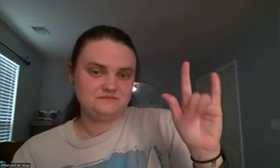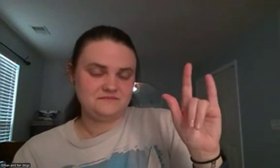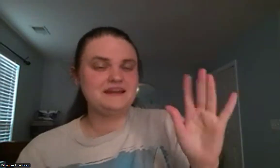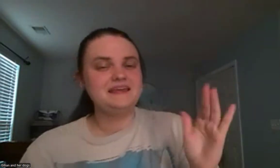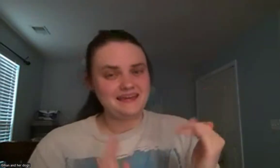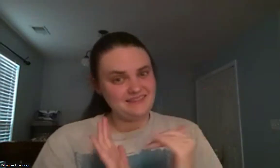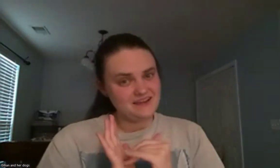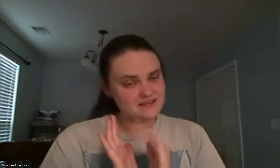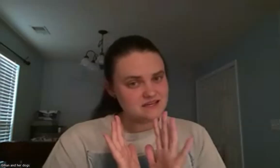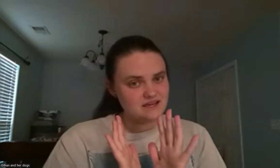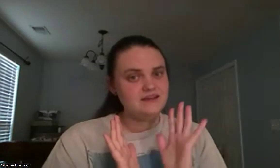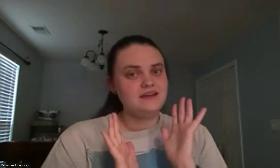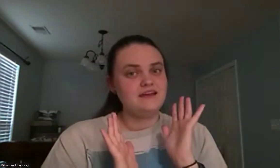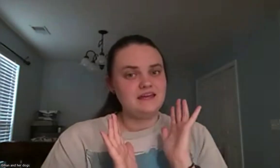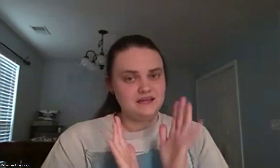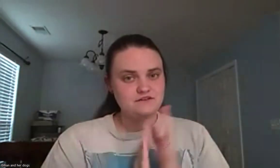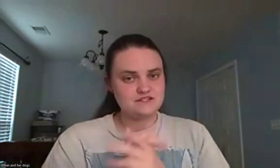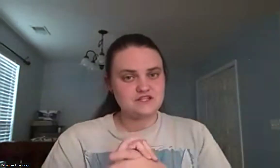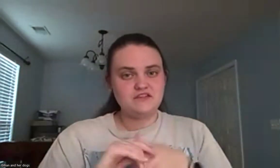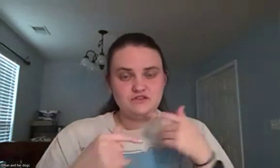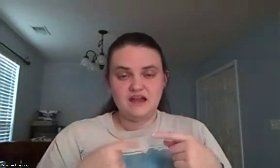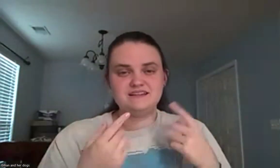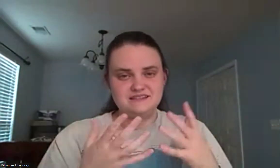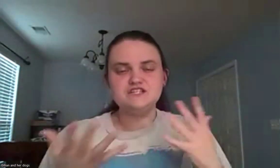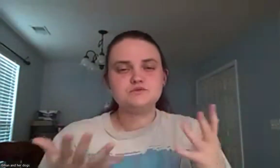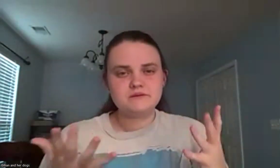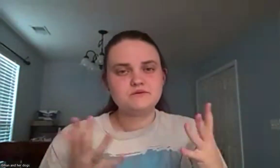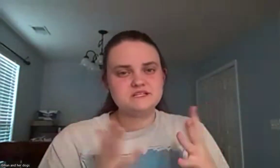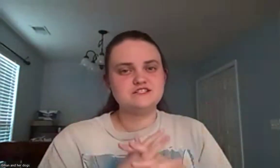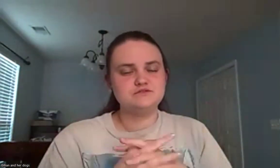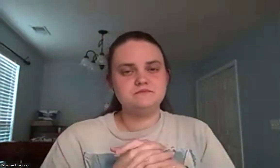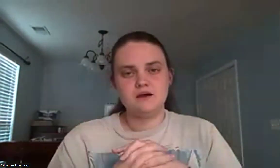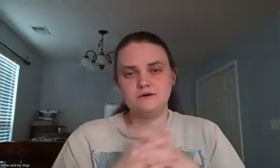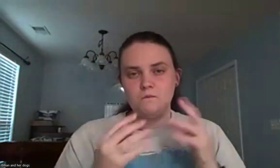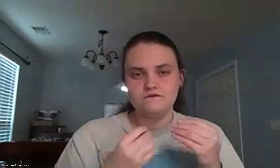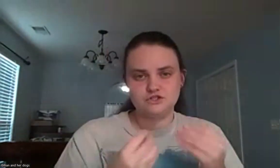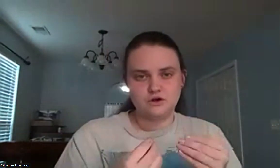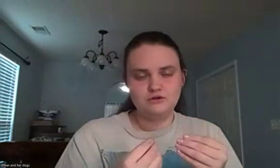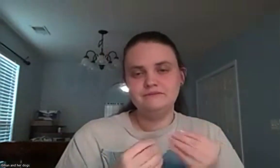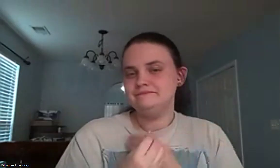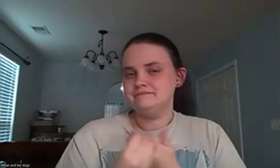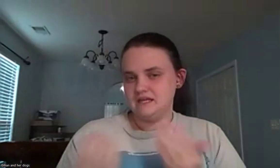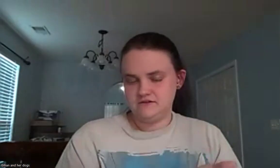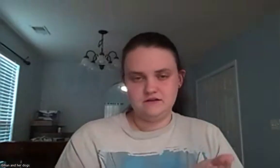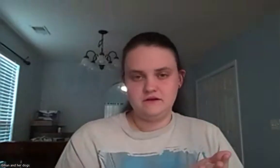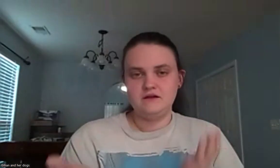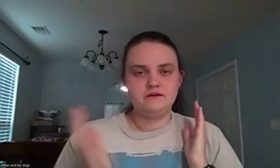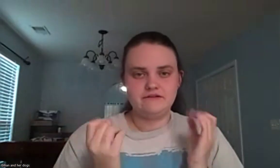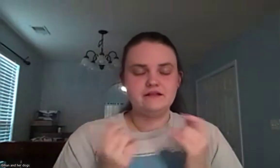And again, like I say, if it's like these are probably the ones that are more of a struggle. It's very fair, very valid.